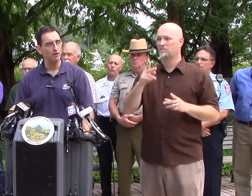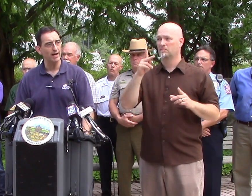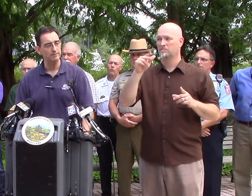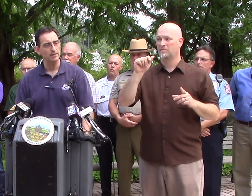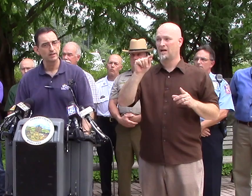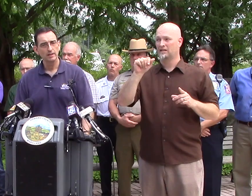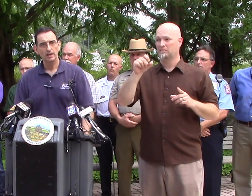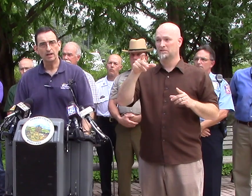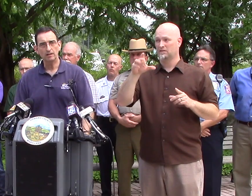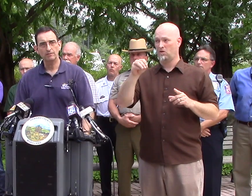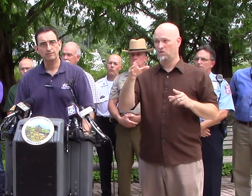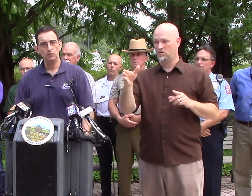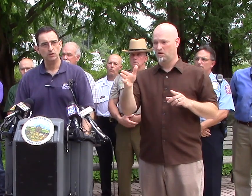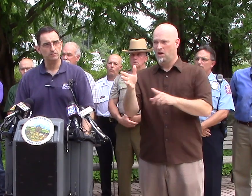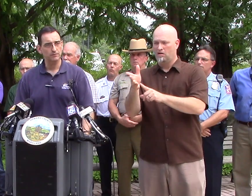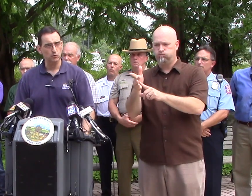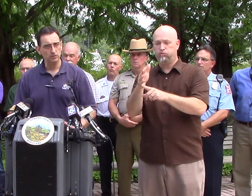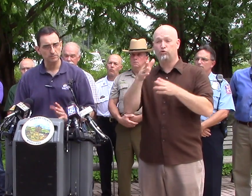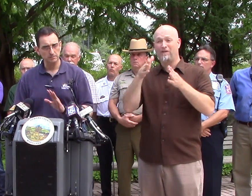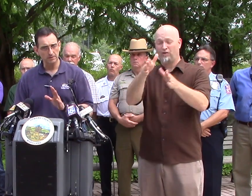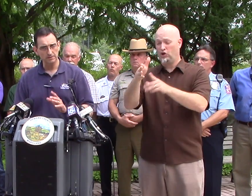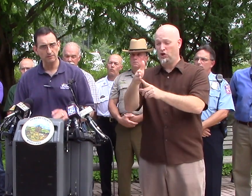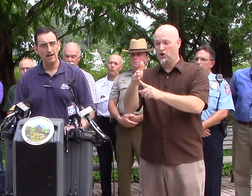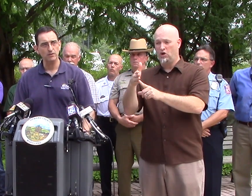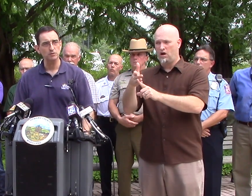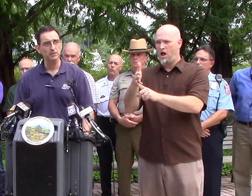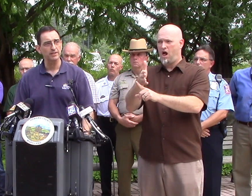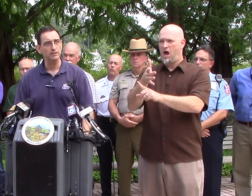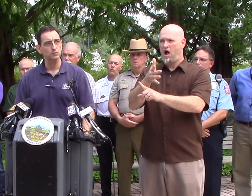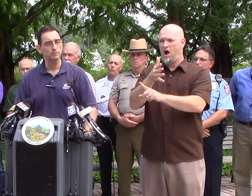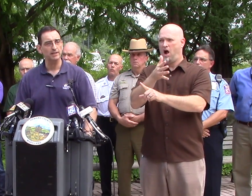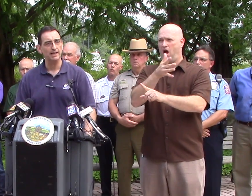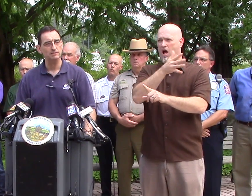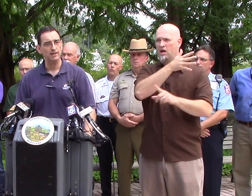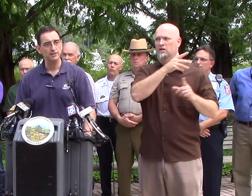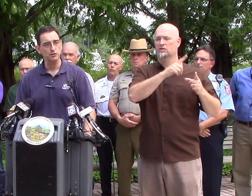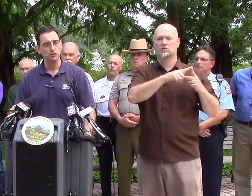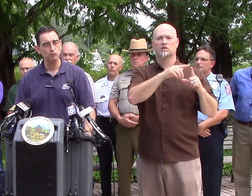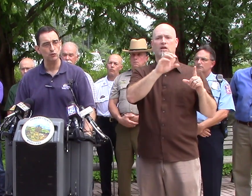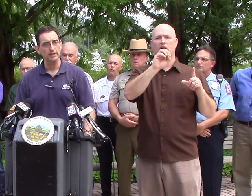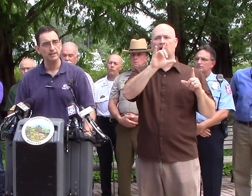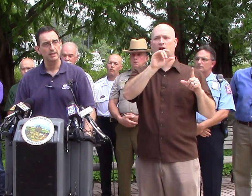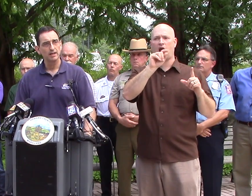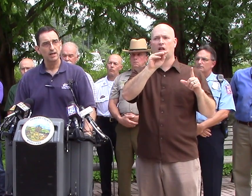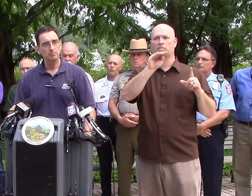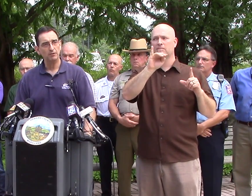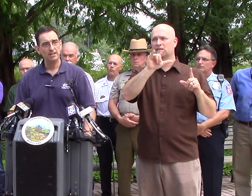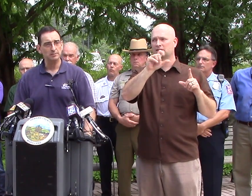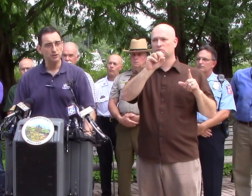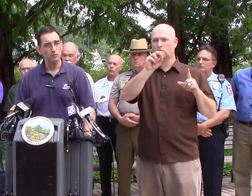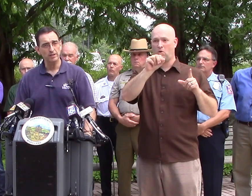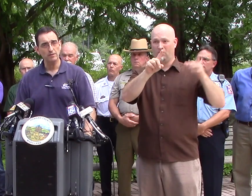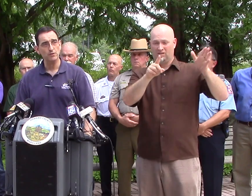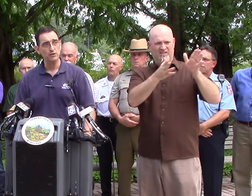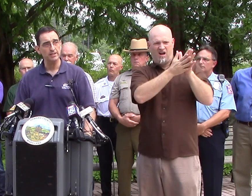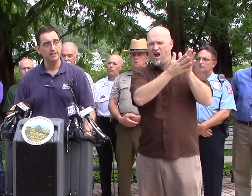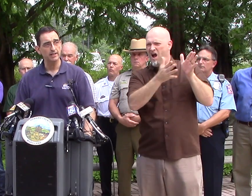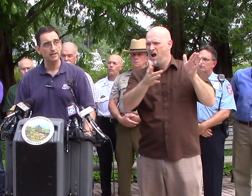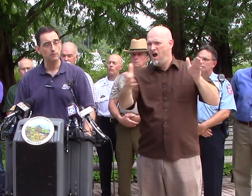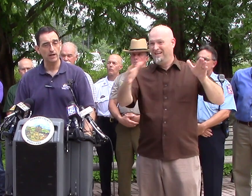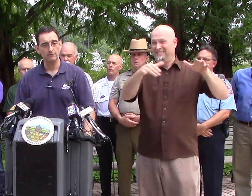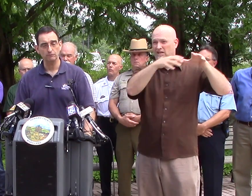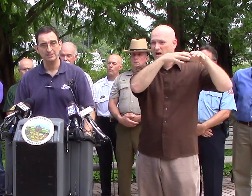Mills Drive. 4 to 5 of those buildings will be classified as destroyed. Approximately 20 to